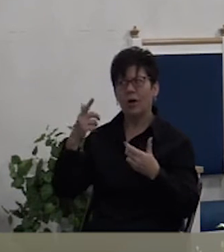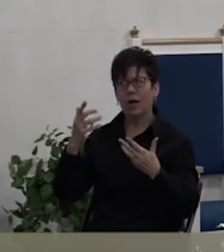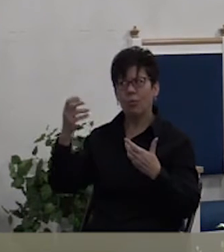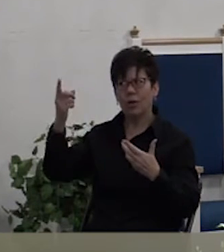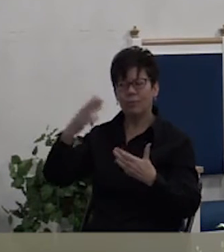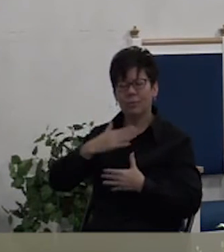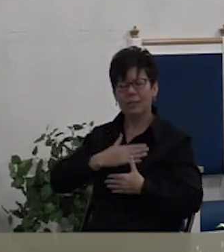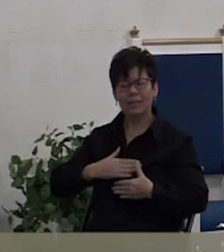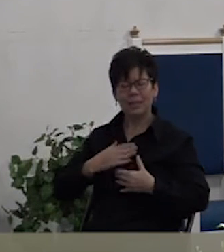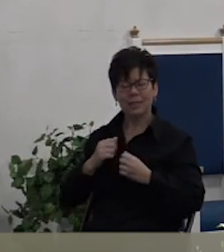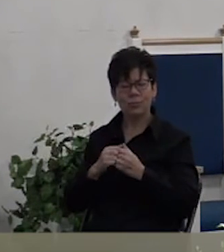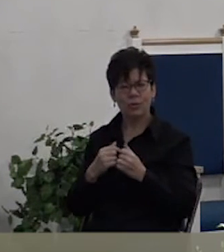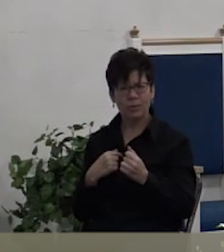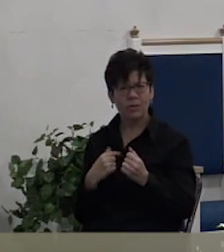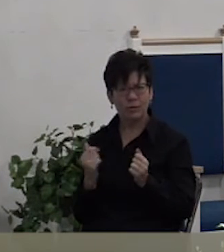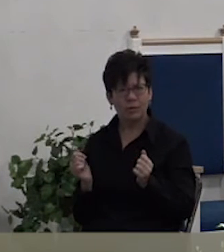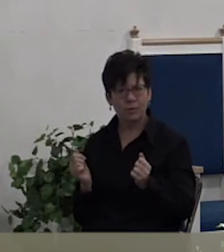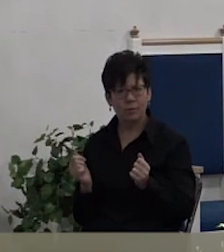with my life.